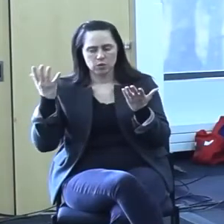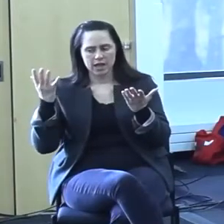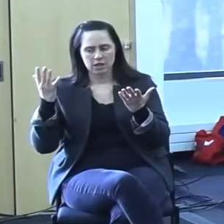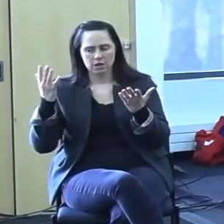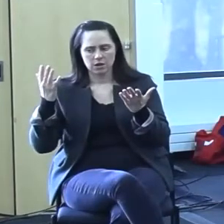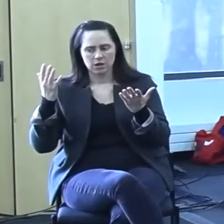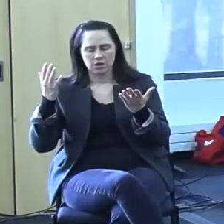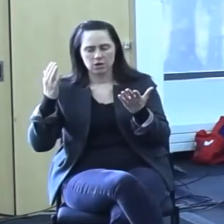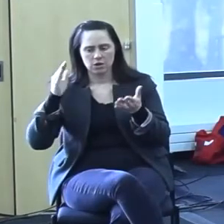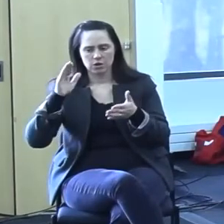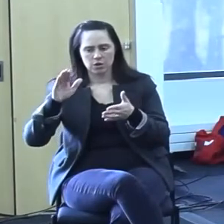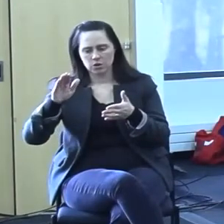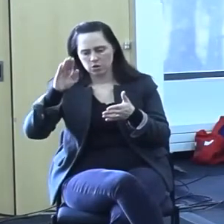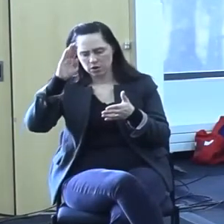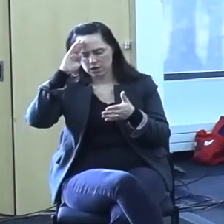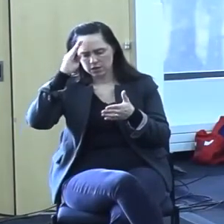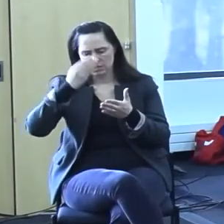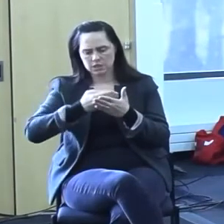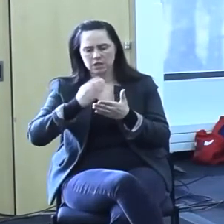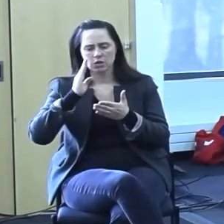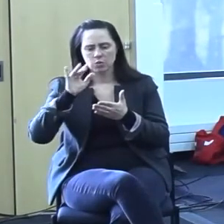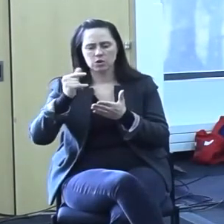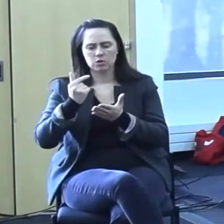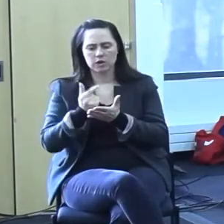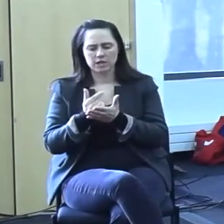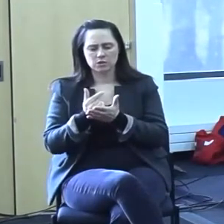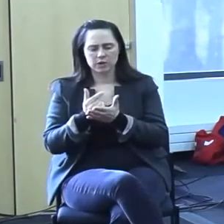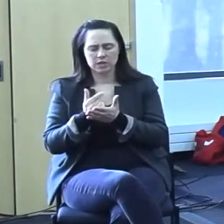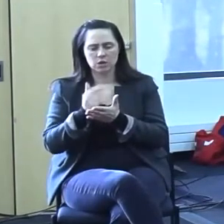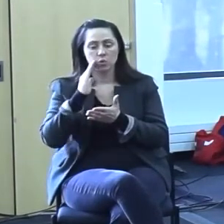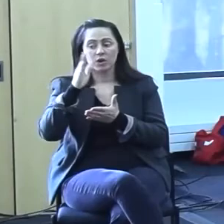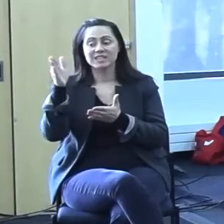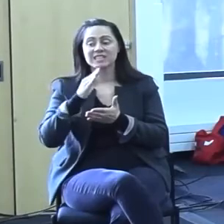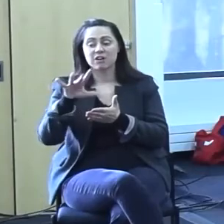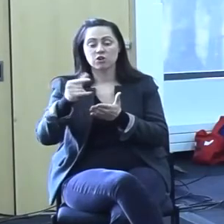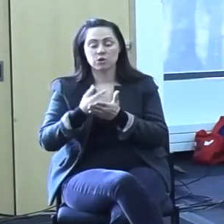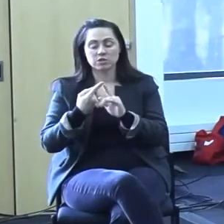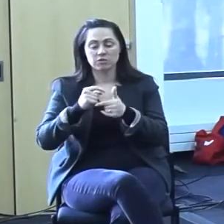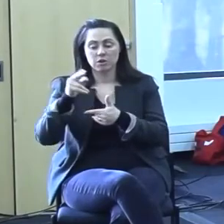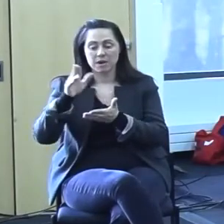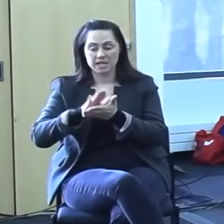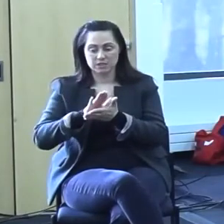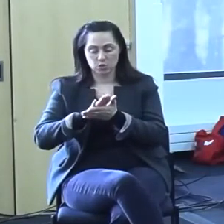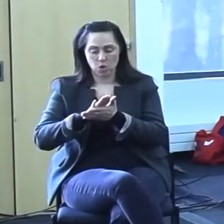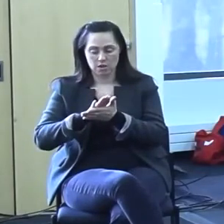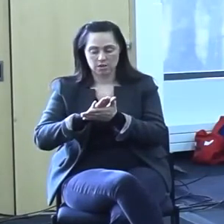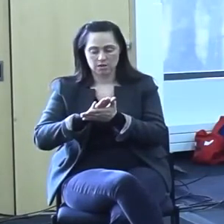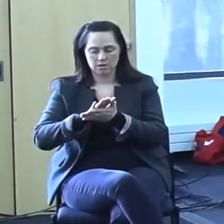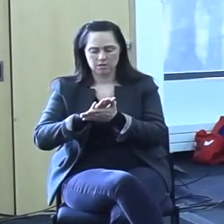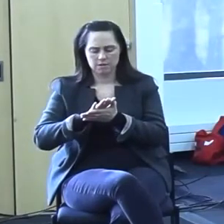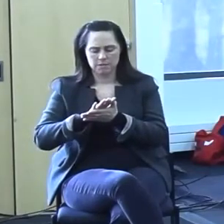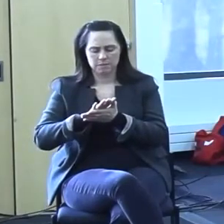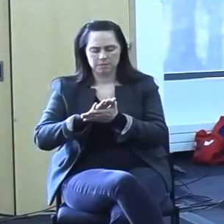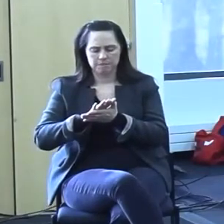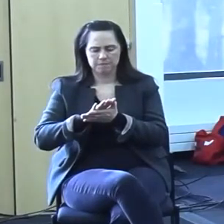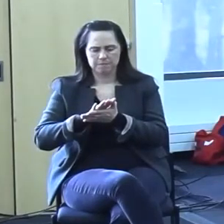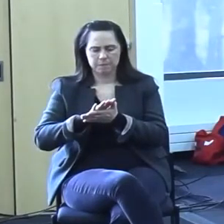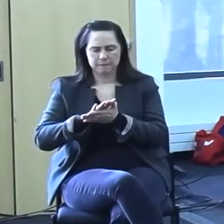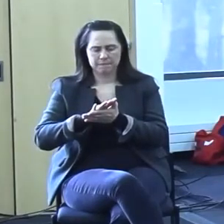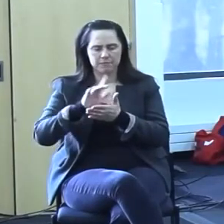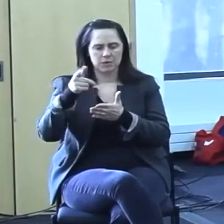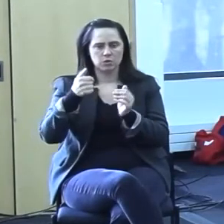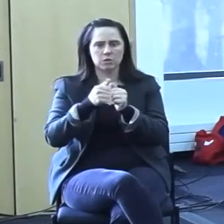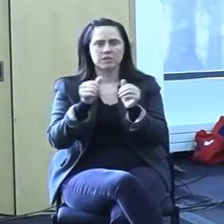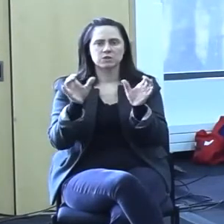will graduate, will never graduate from high school. only with a certificate